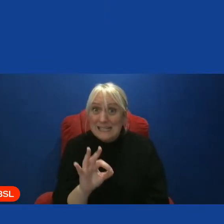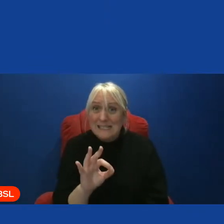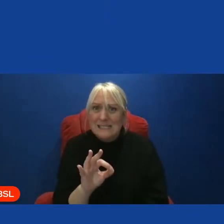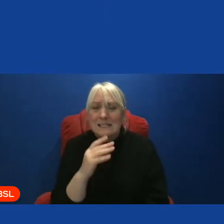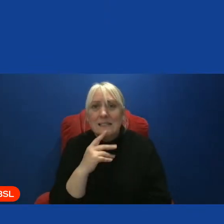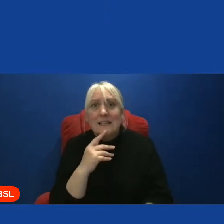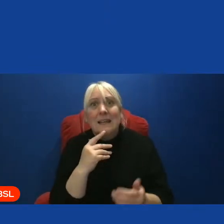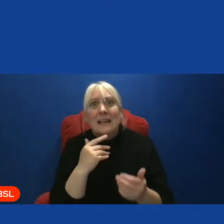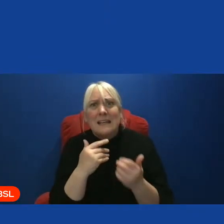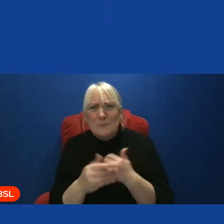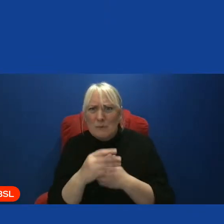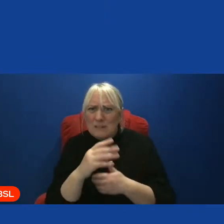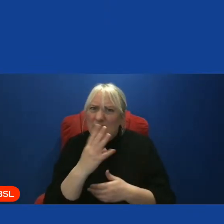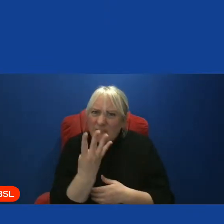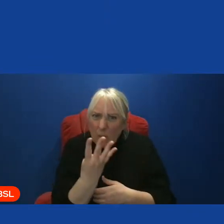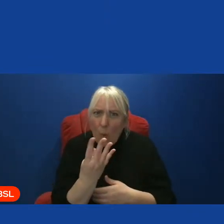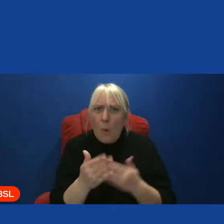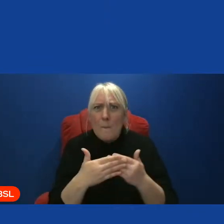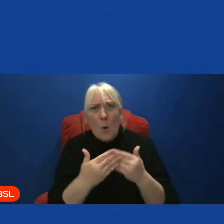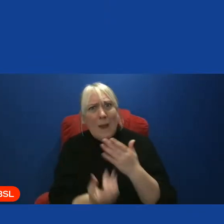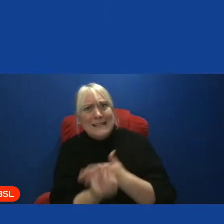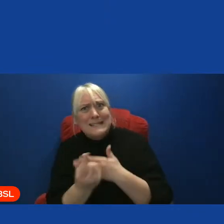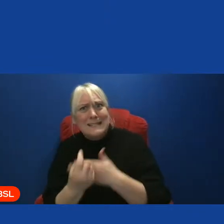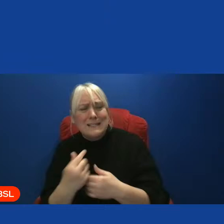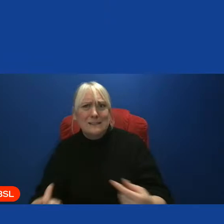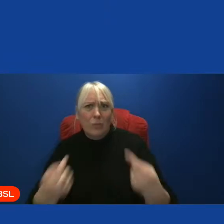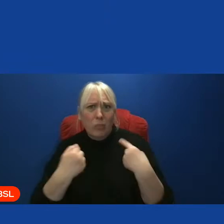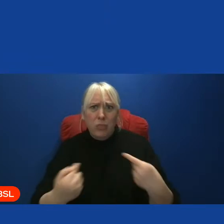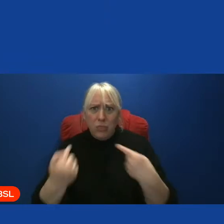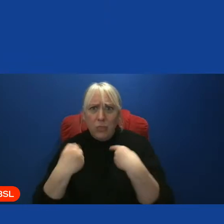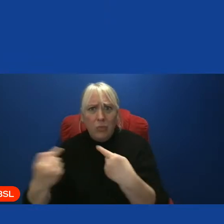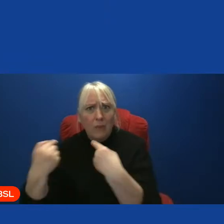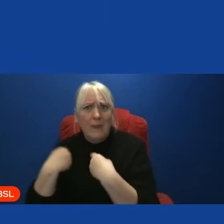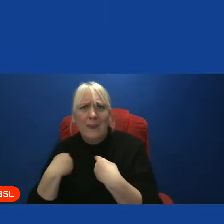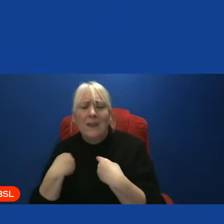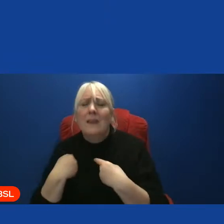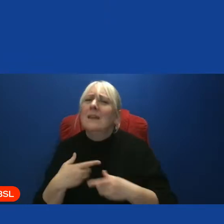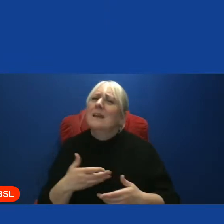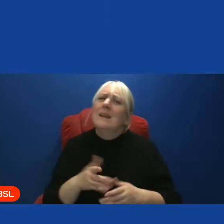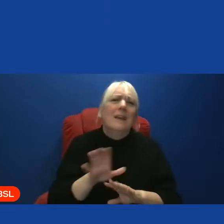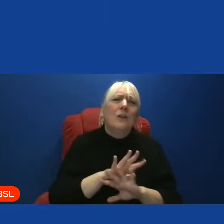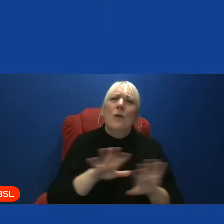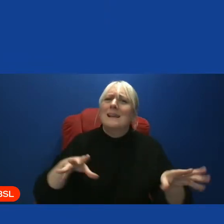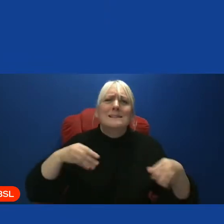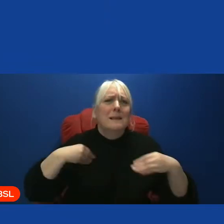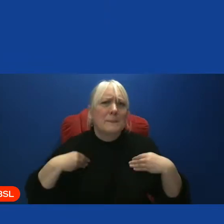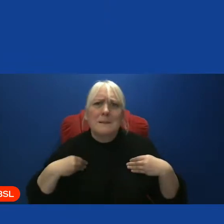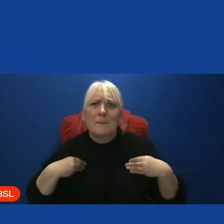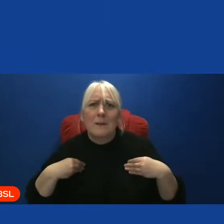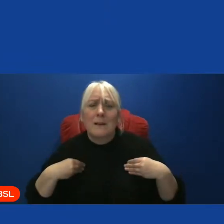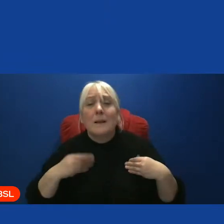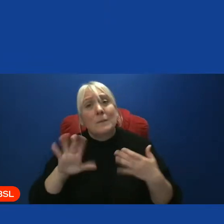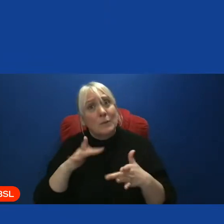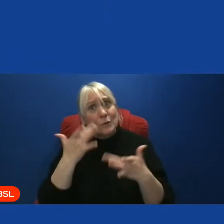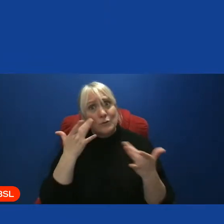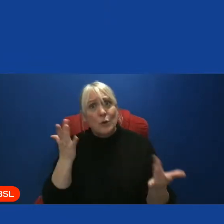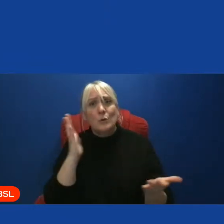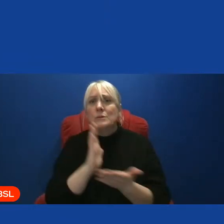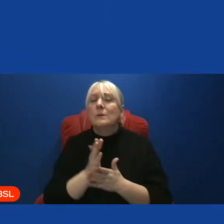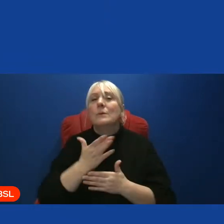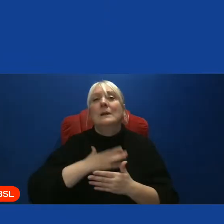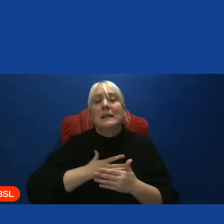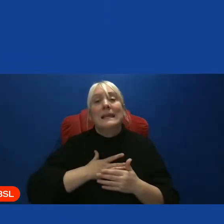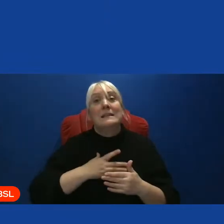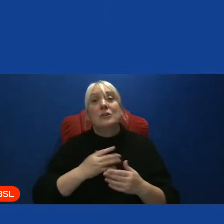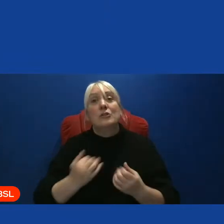horrific treatment of job centre staff is completely unacceptable, and it underscores the urgent need for stronger